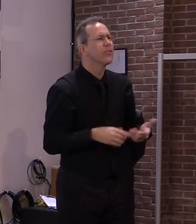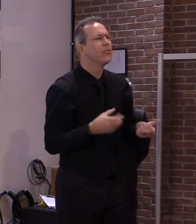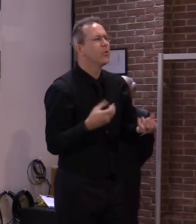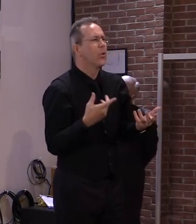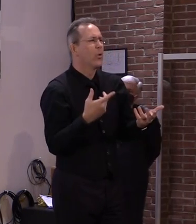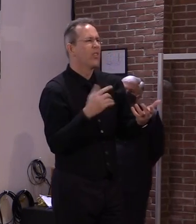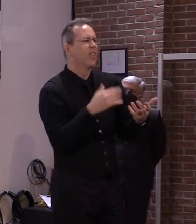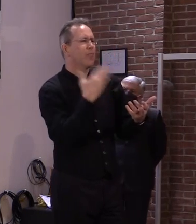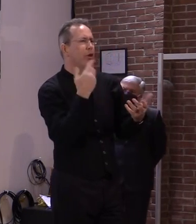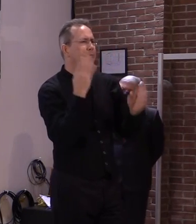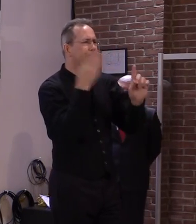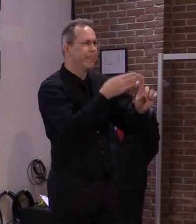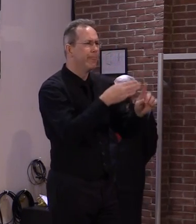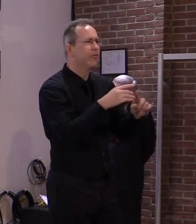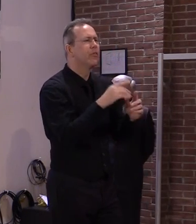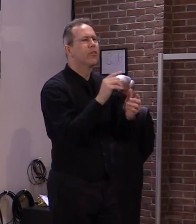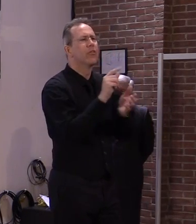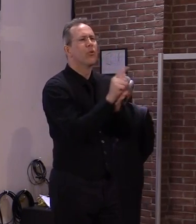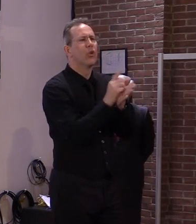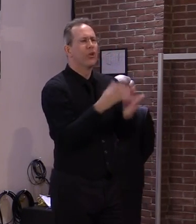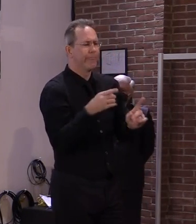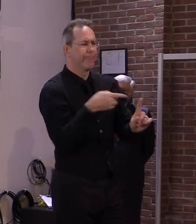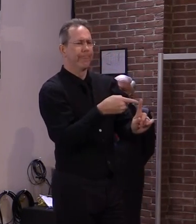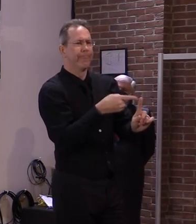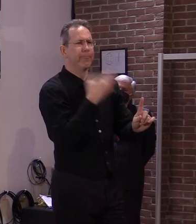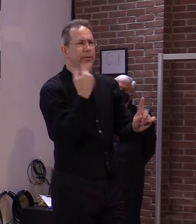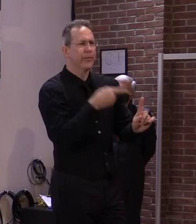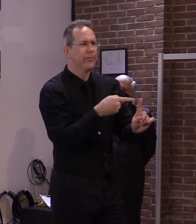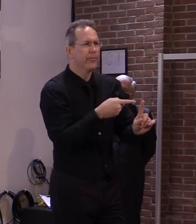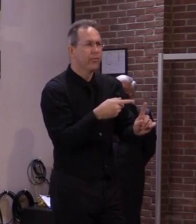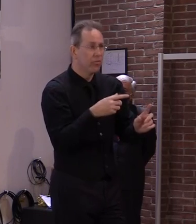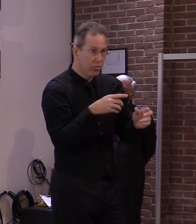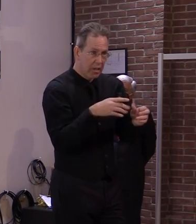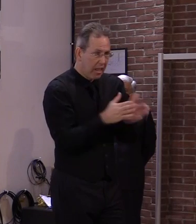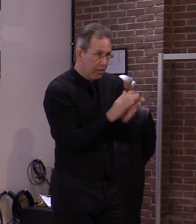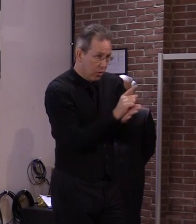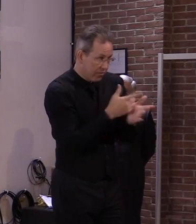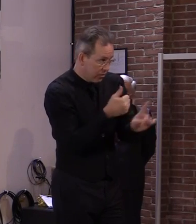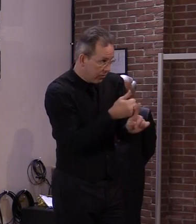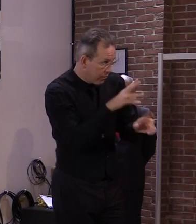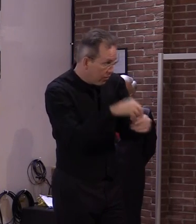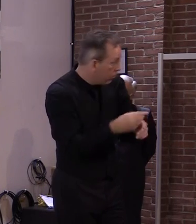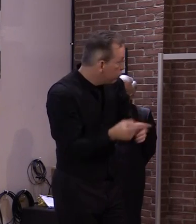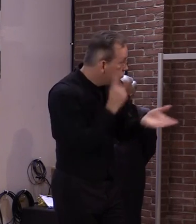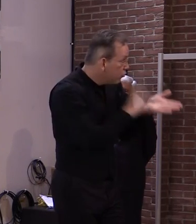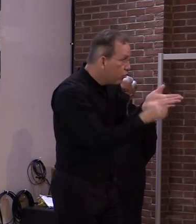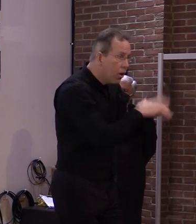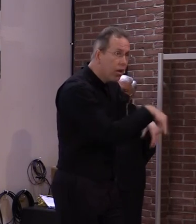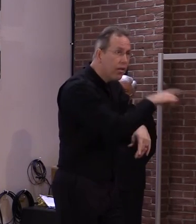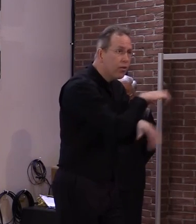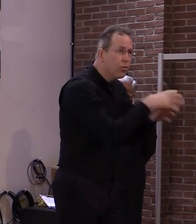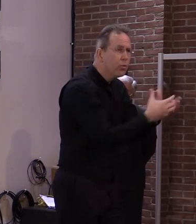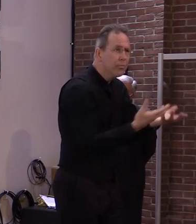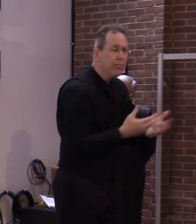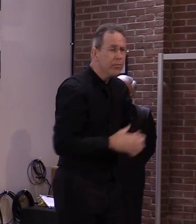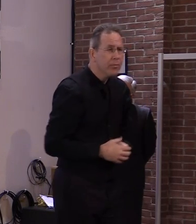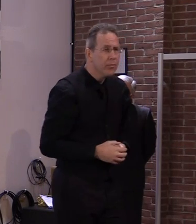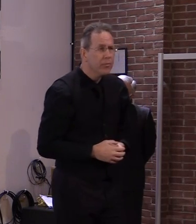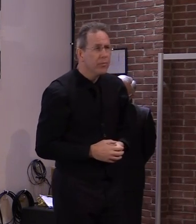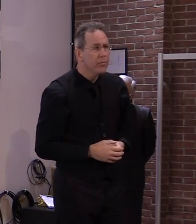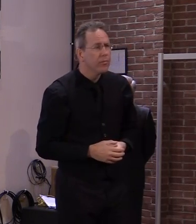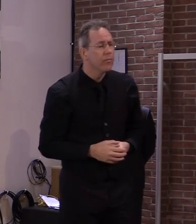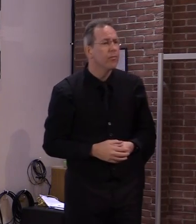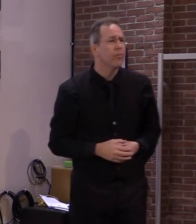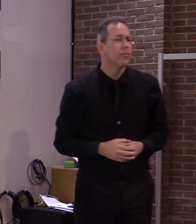AG. I wasn't aware that they had taken action before this. Okay. Yeah. Actually, last week they sent out a